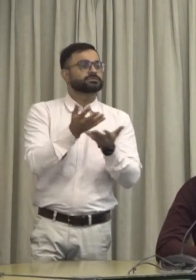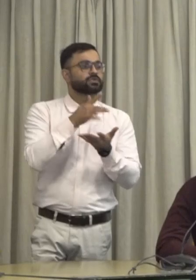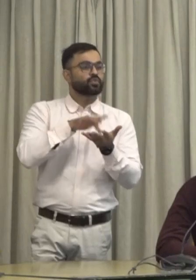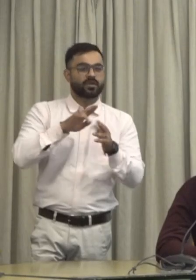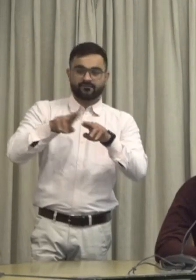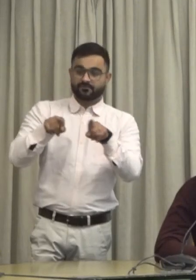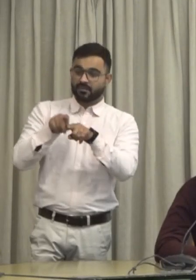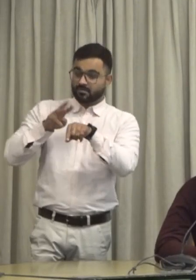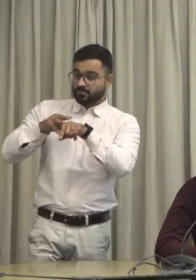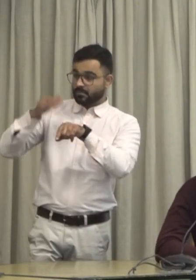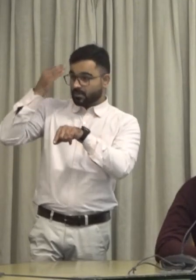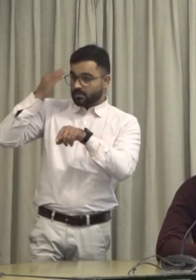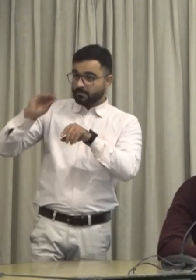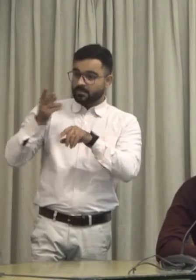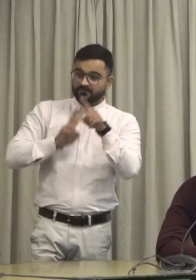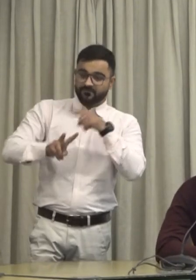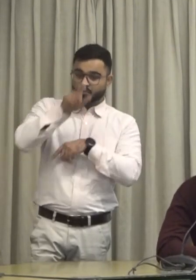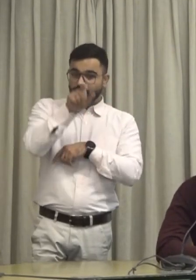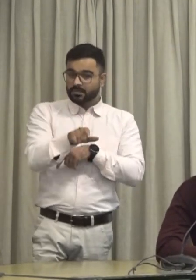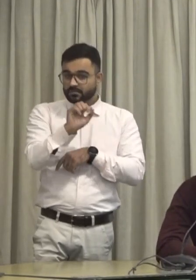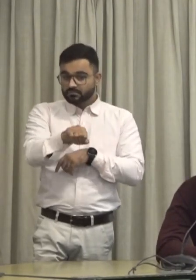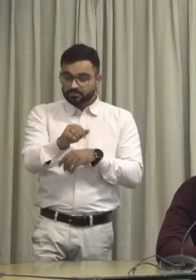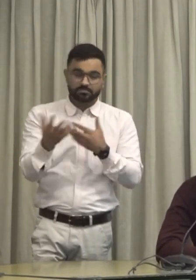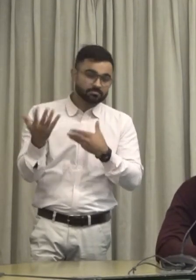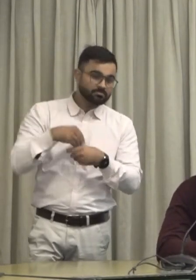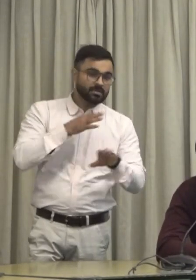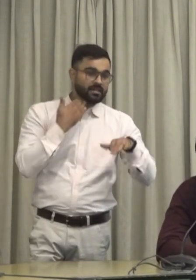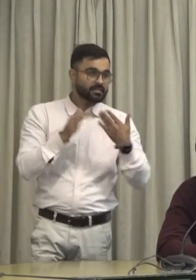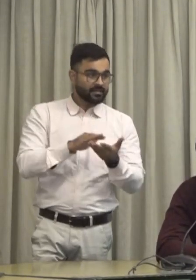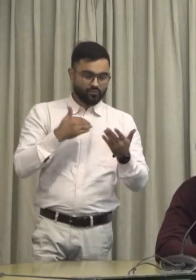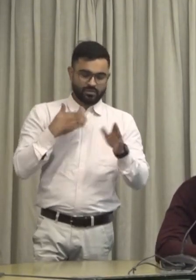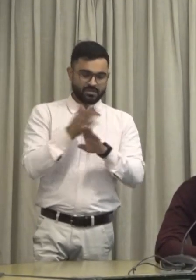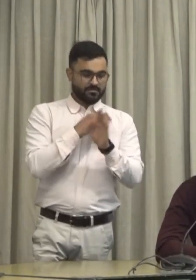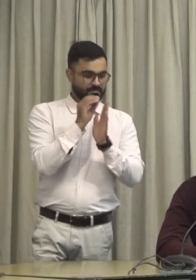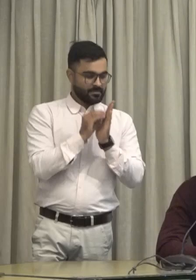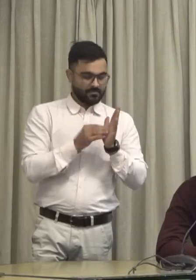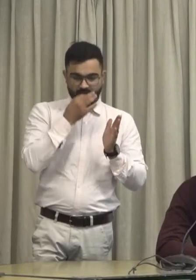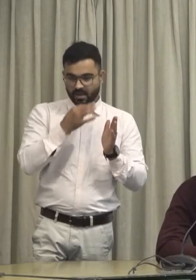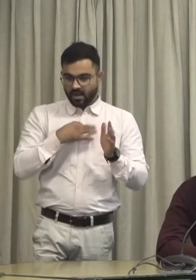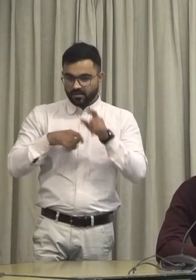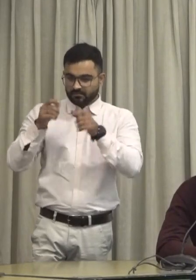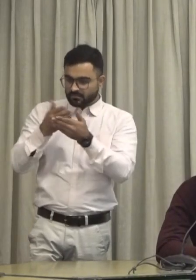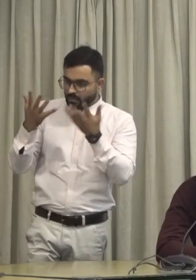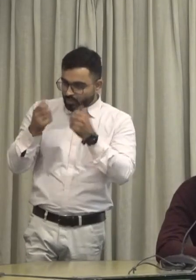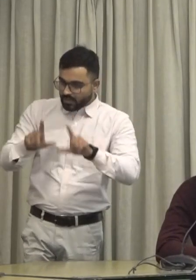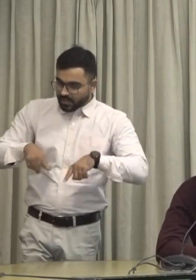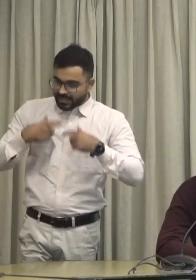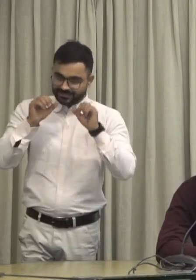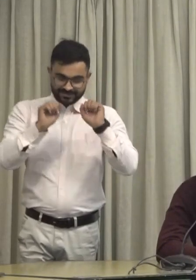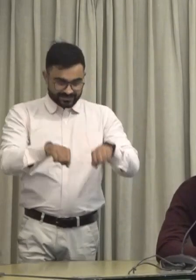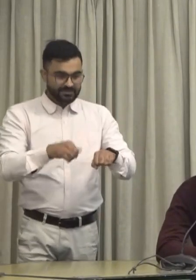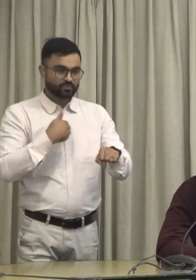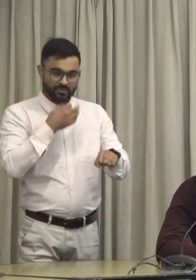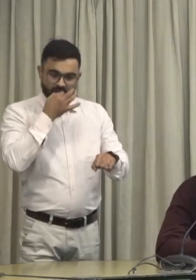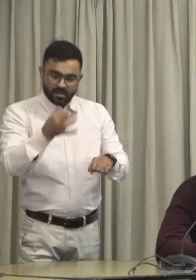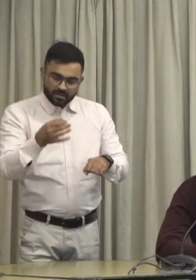the family members know what the values of the person are when it comes to death. Like I mentioned, when I ask people, do you want the living will? They say yes. Then I